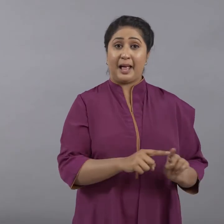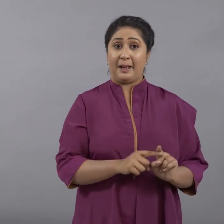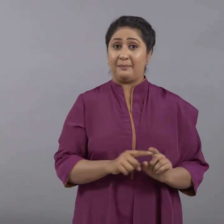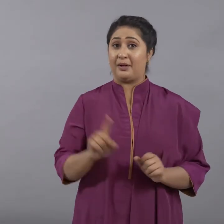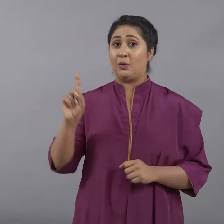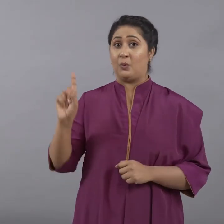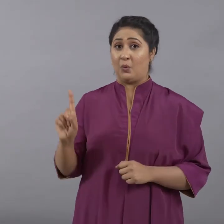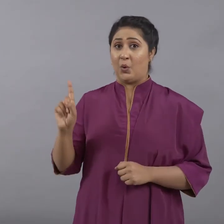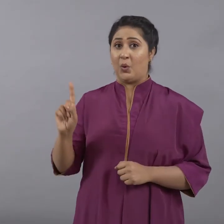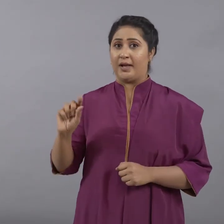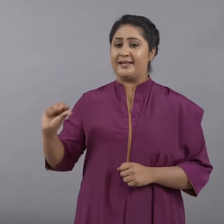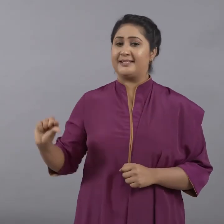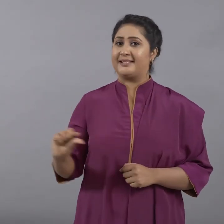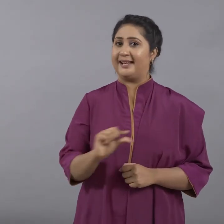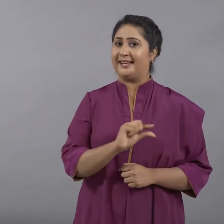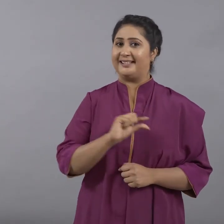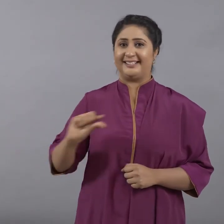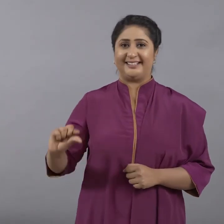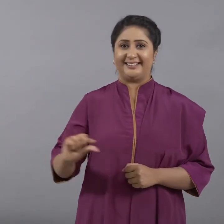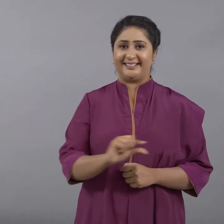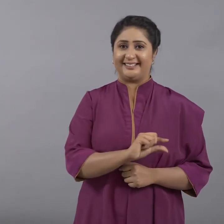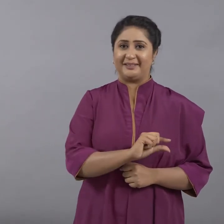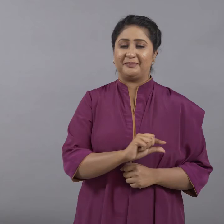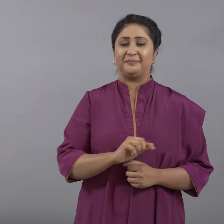Sample 1 Sentences.